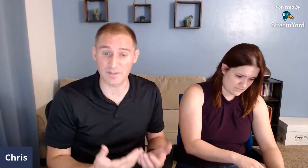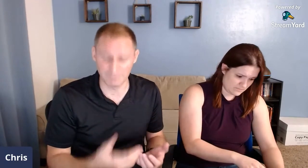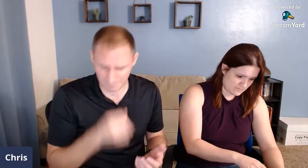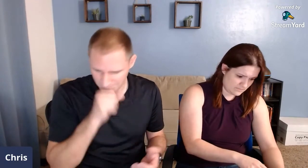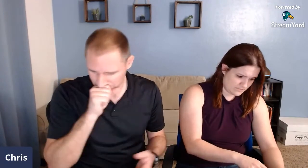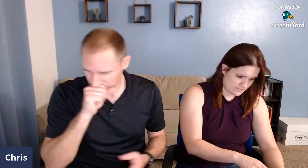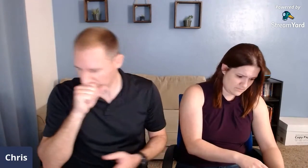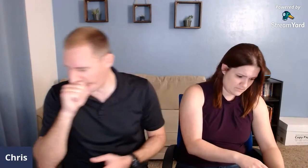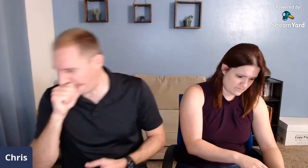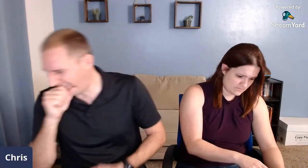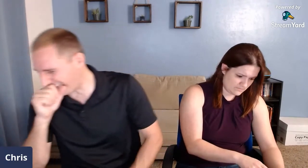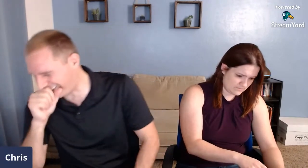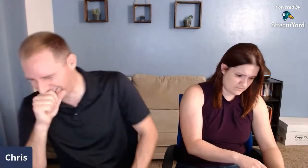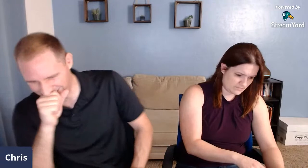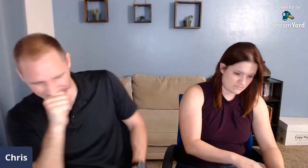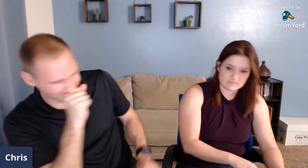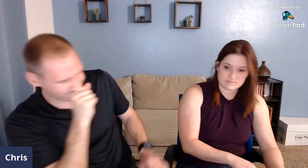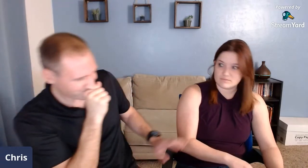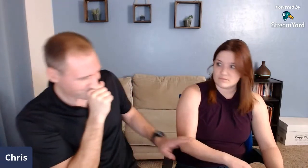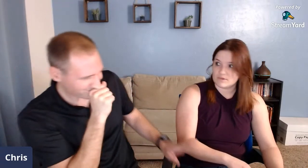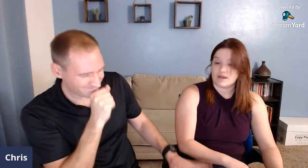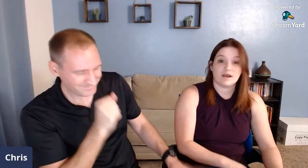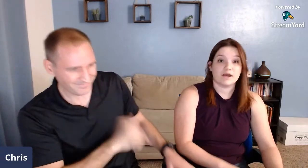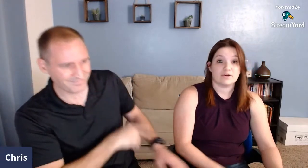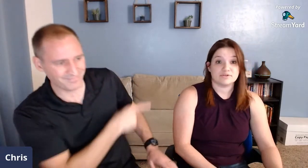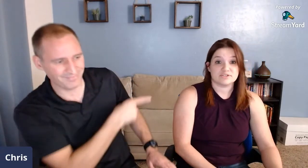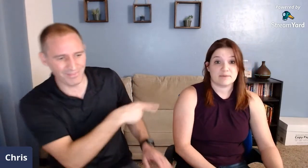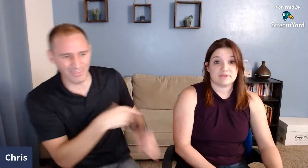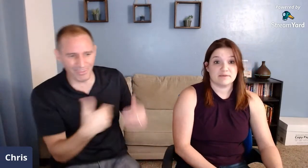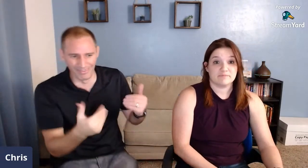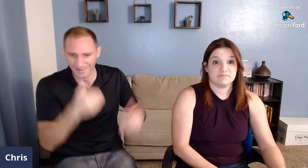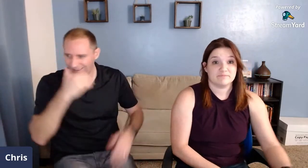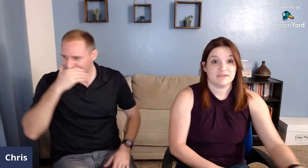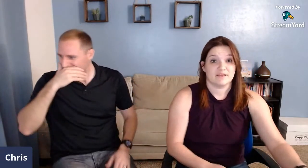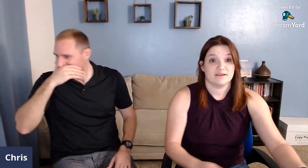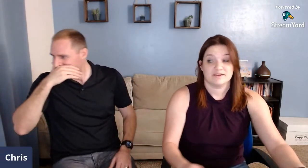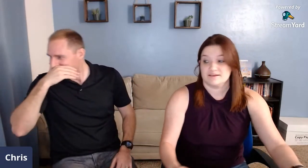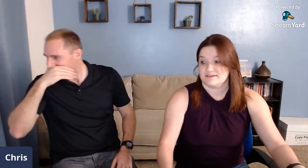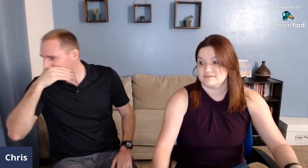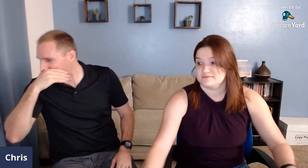what we have. I don't know what just happened